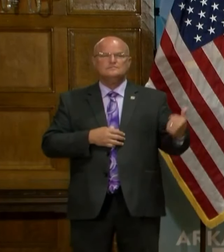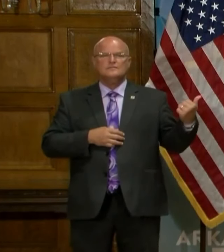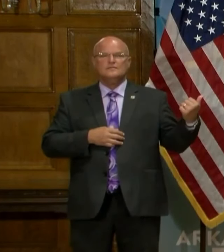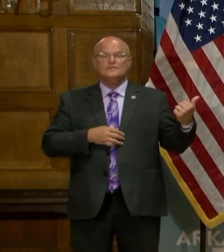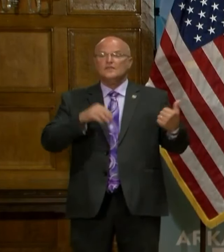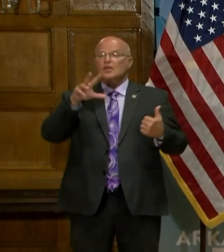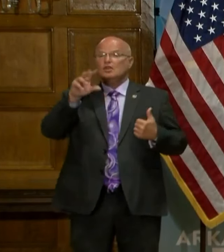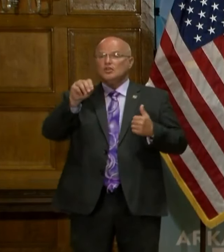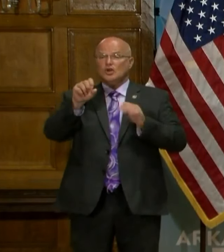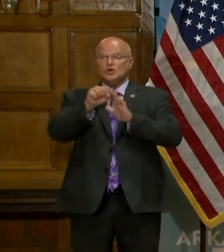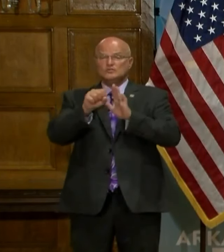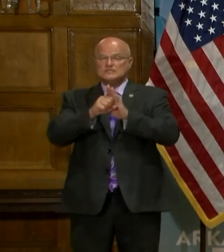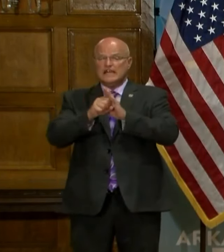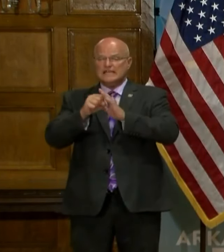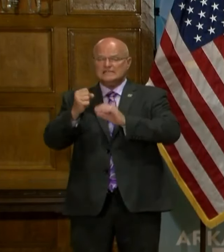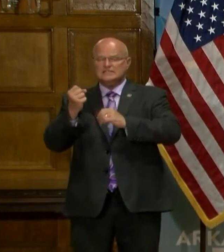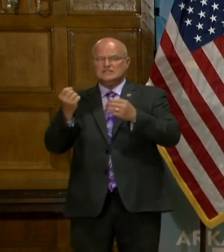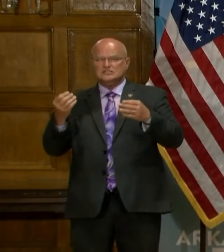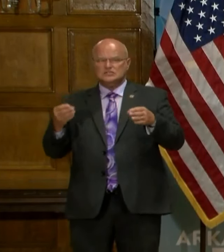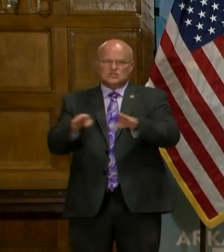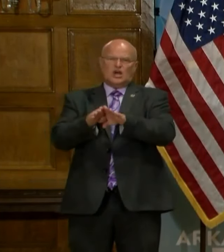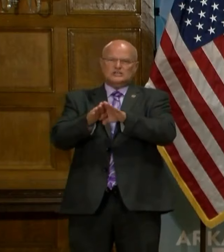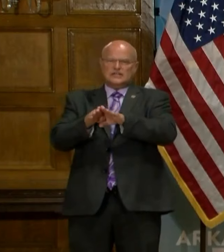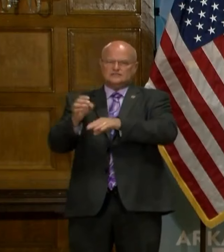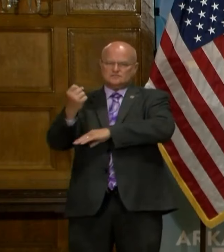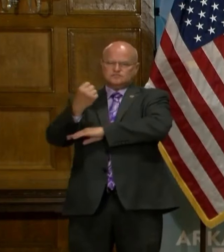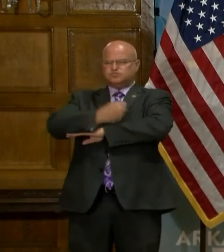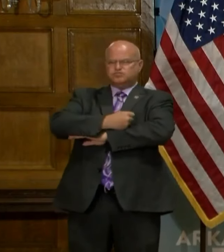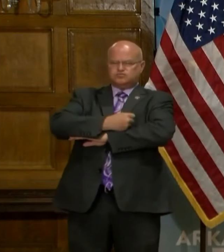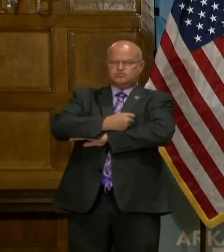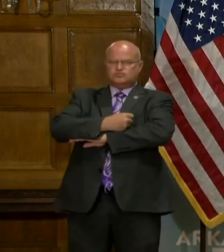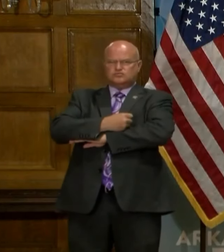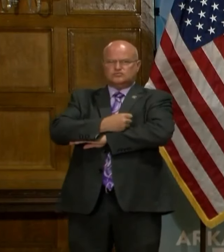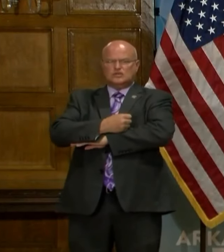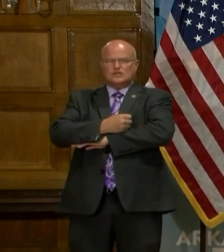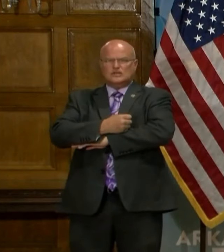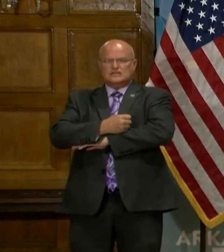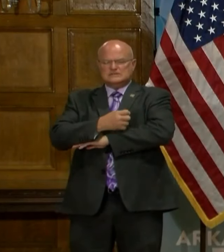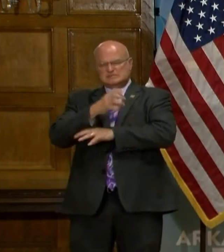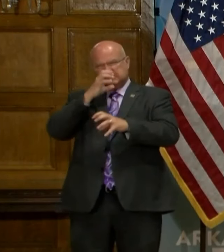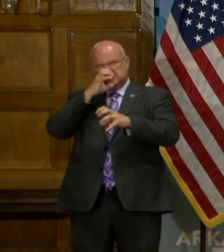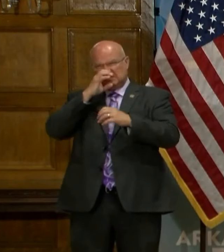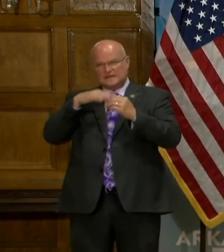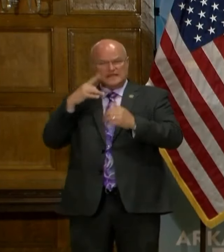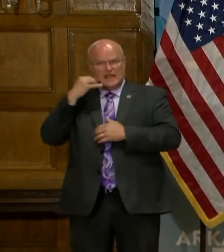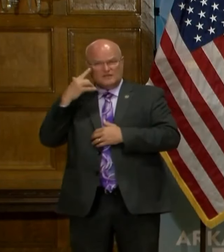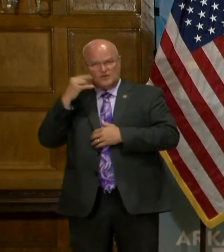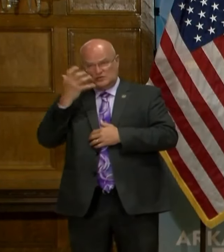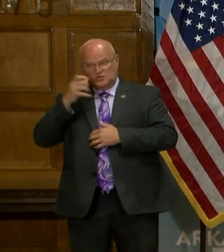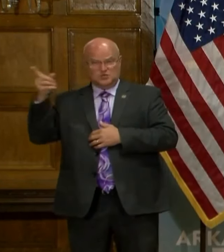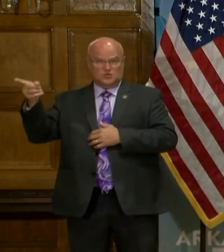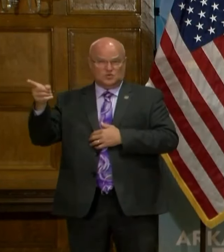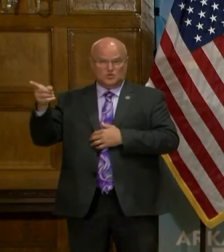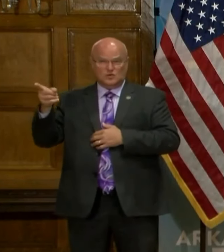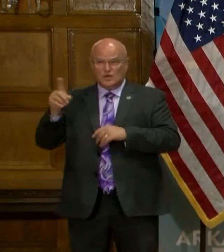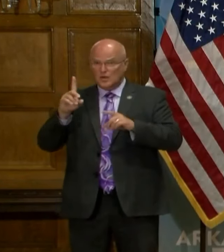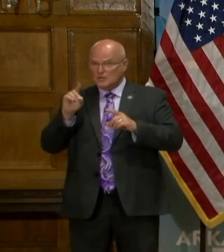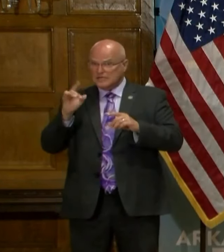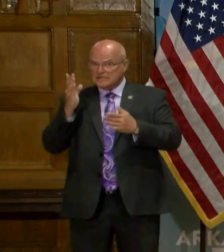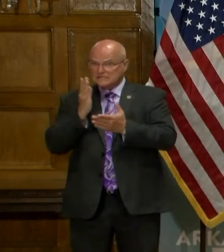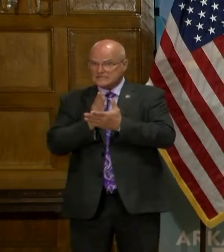No state locked down more toughly, harshly than California did. Did it